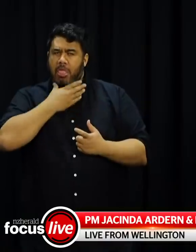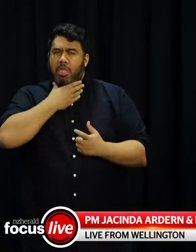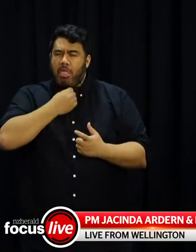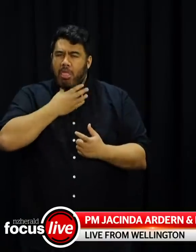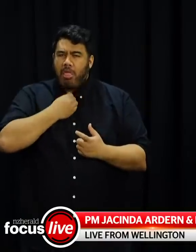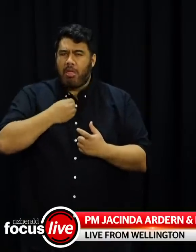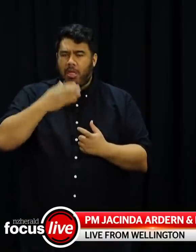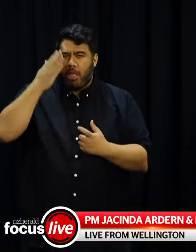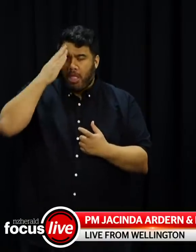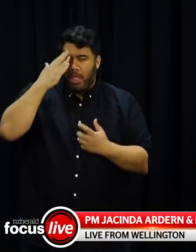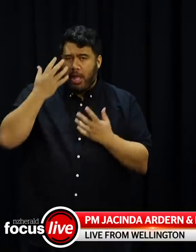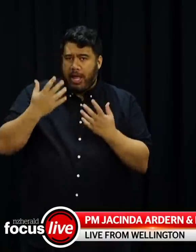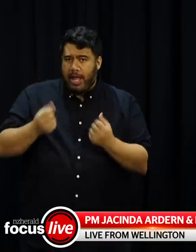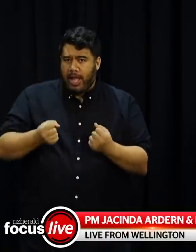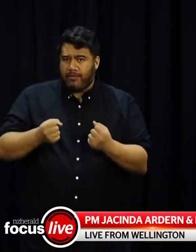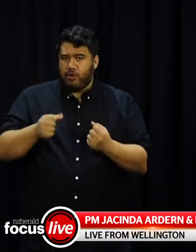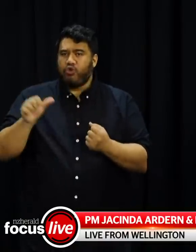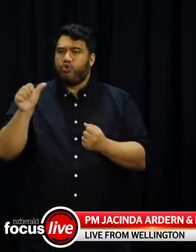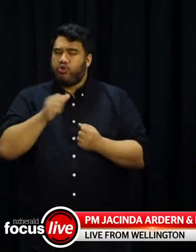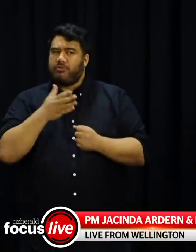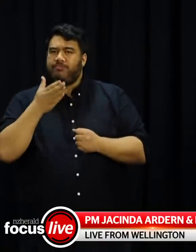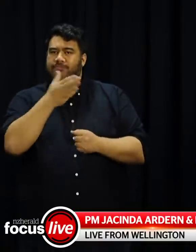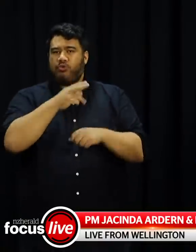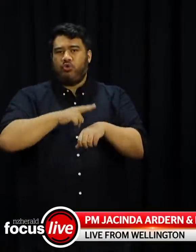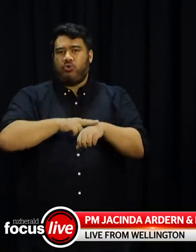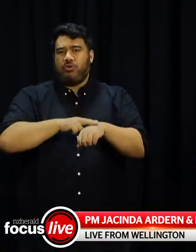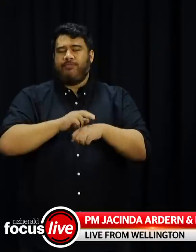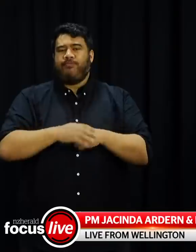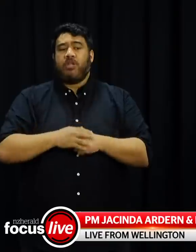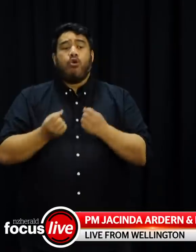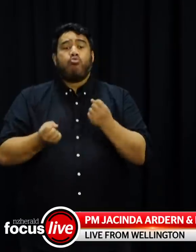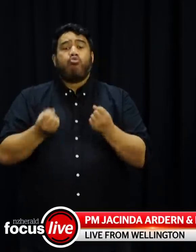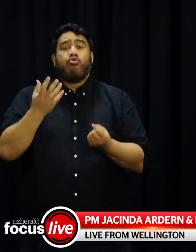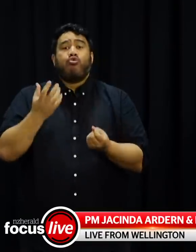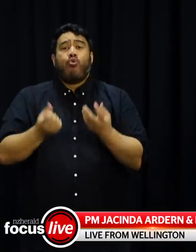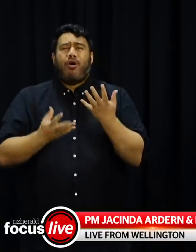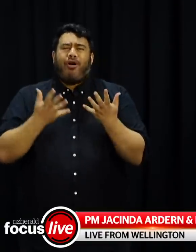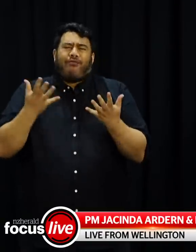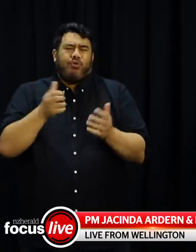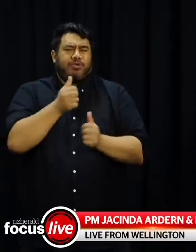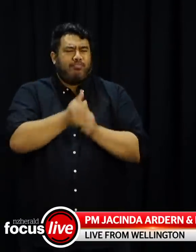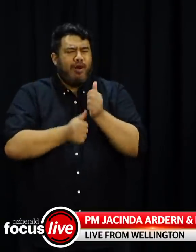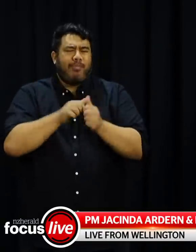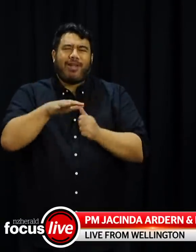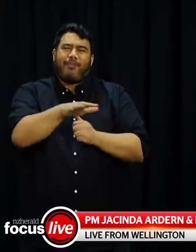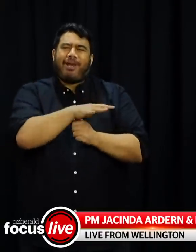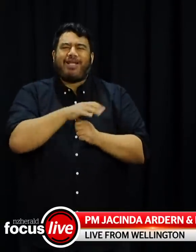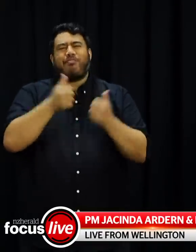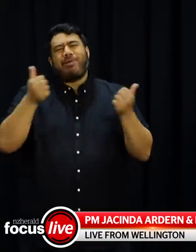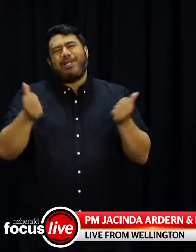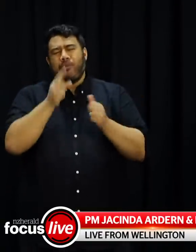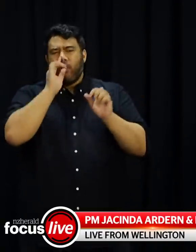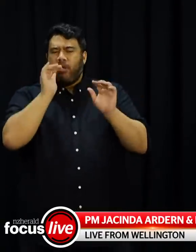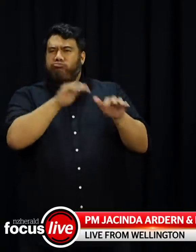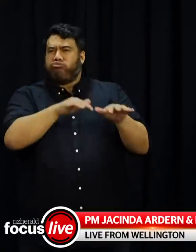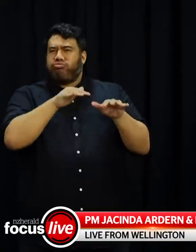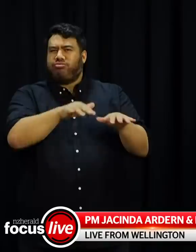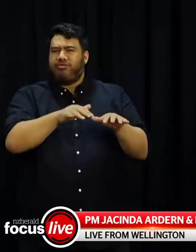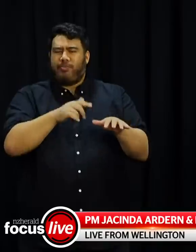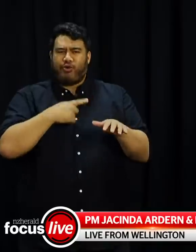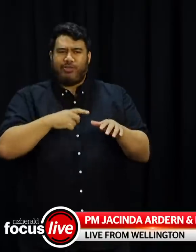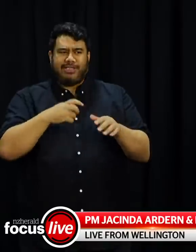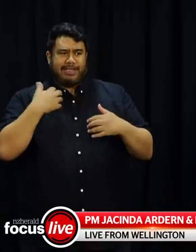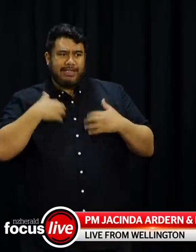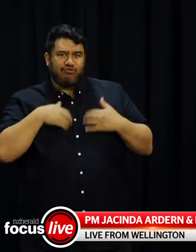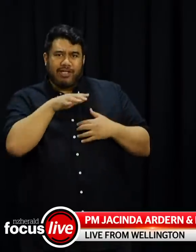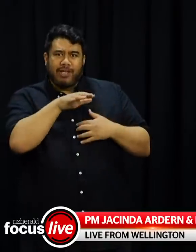tourist destination. We expect that people will have been there from around the motu, and we fully expected, because we were